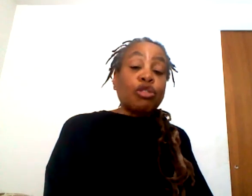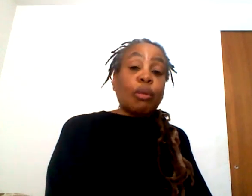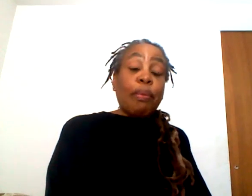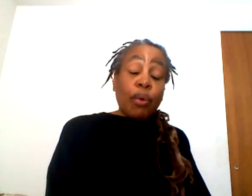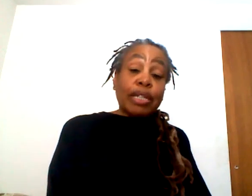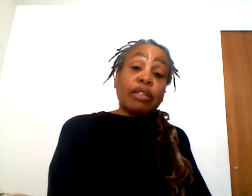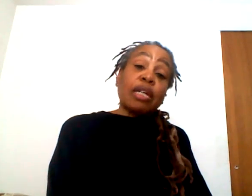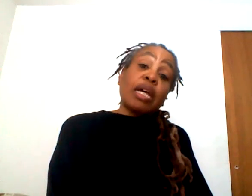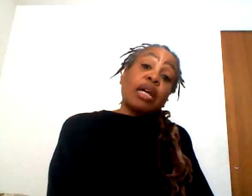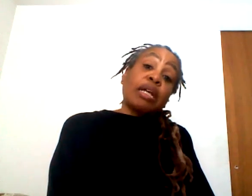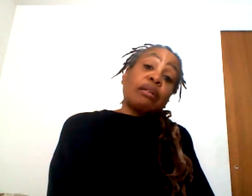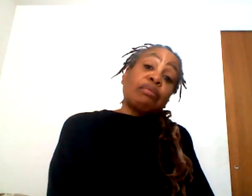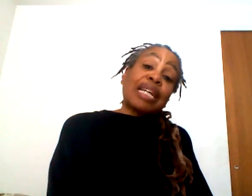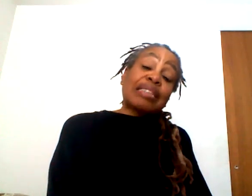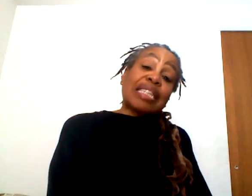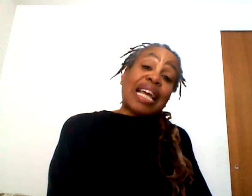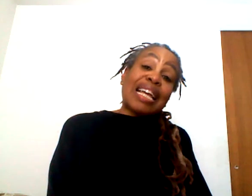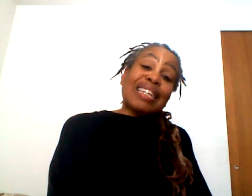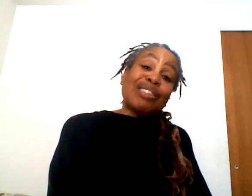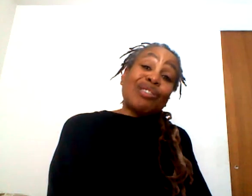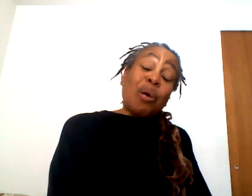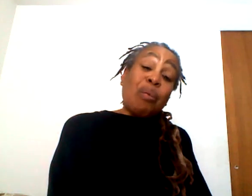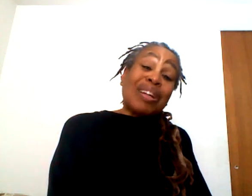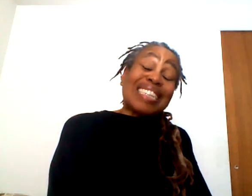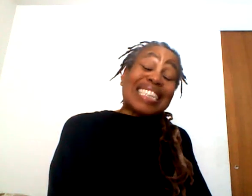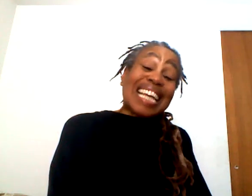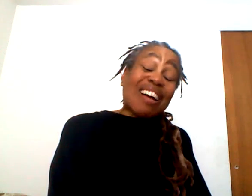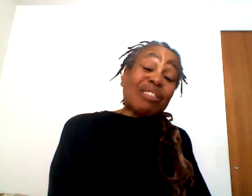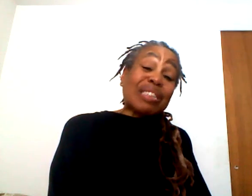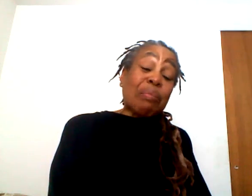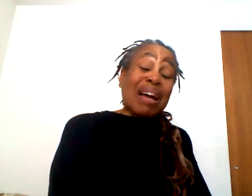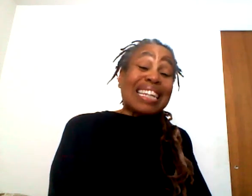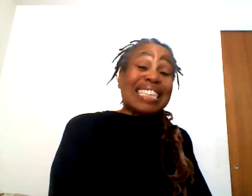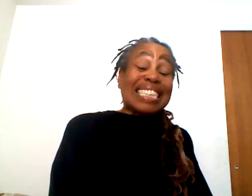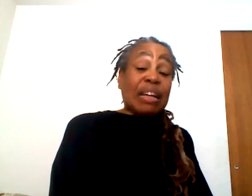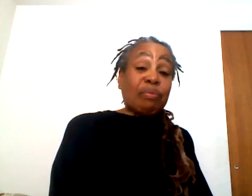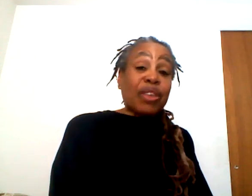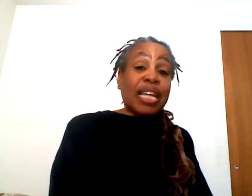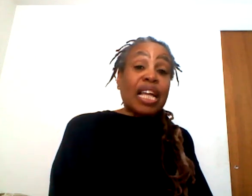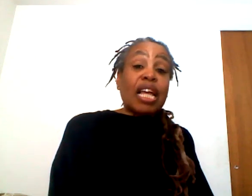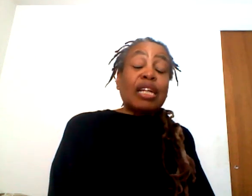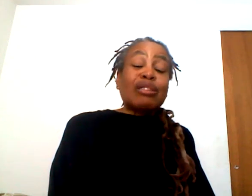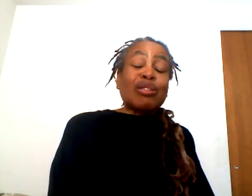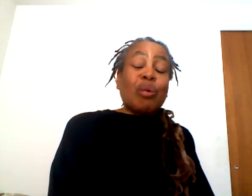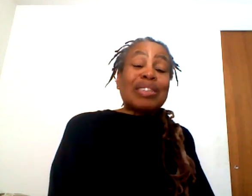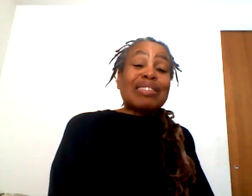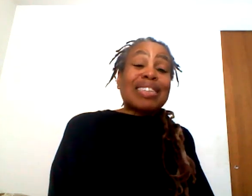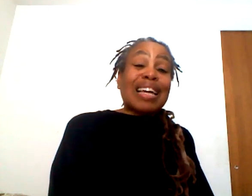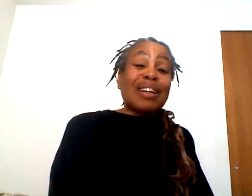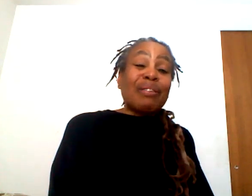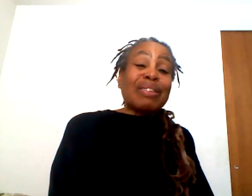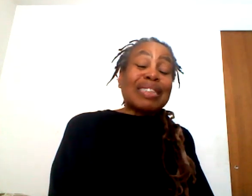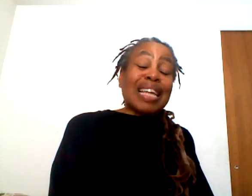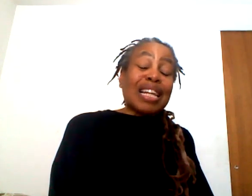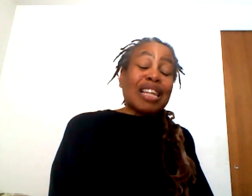the point. Let's say you don't want to tell somebody something, so instead of telling the